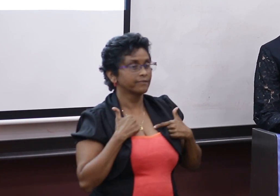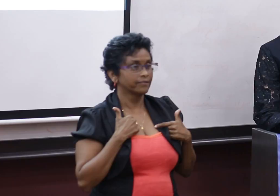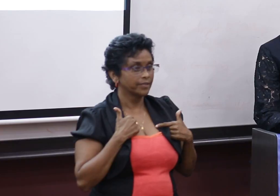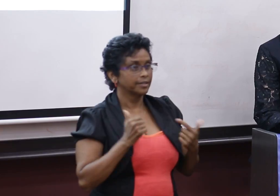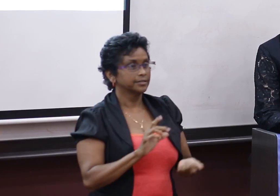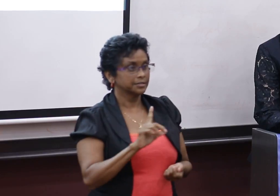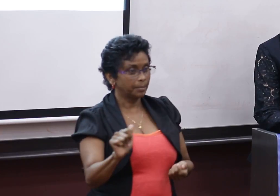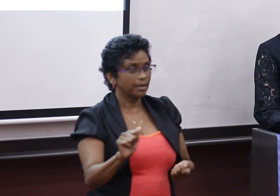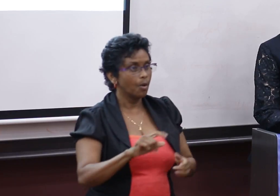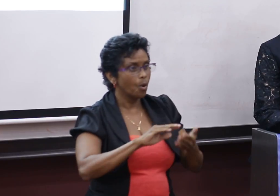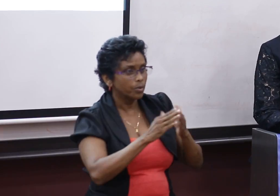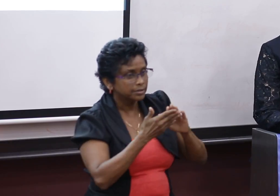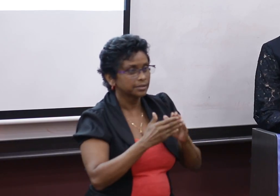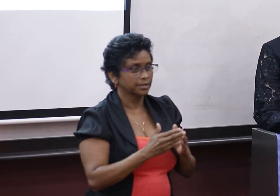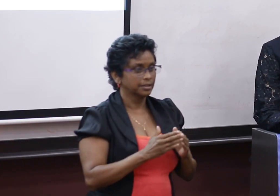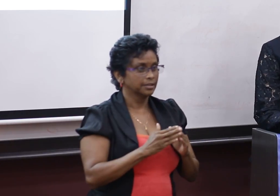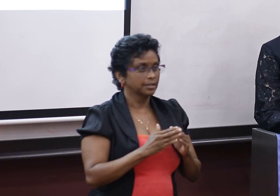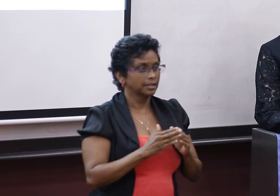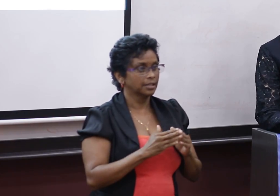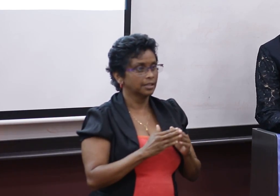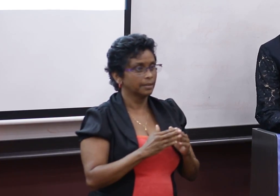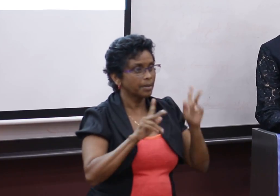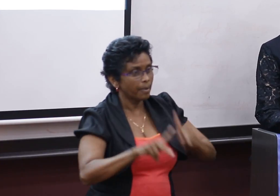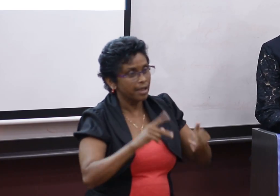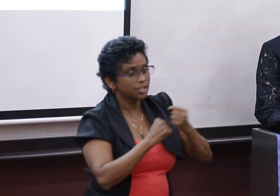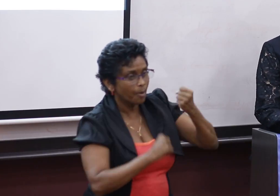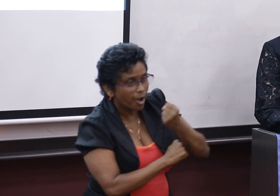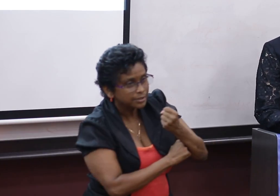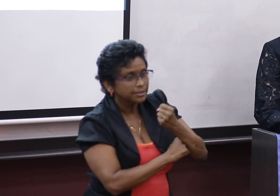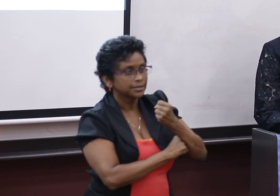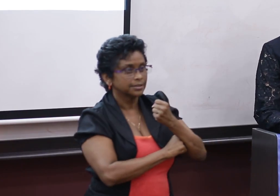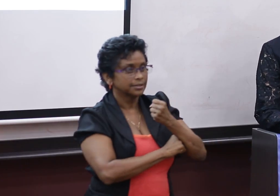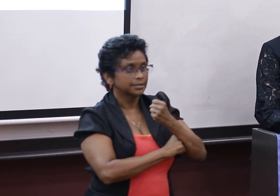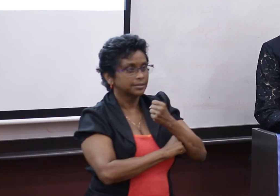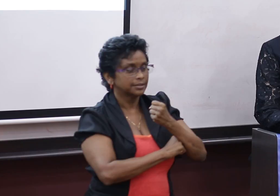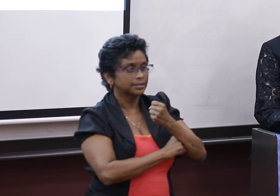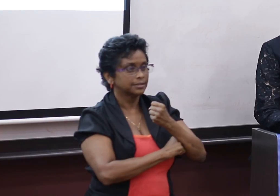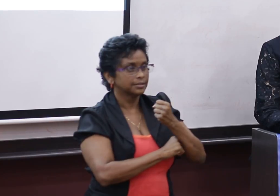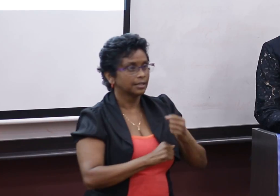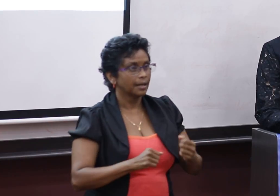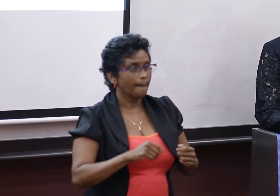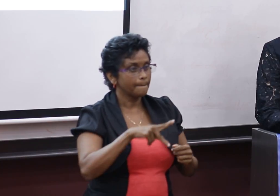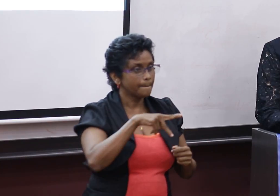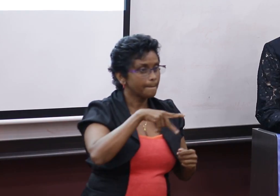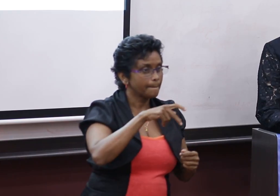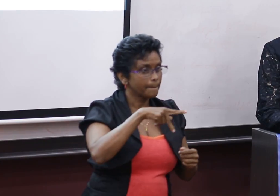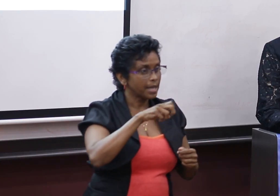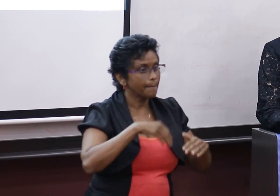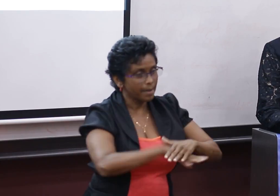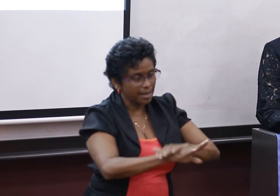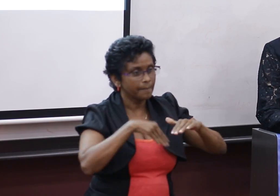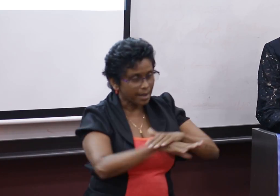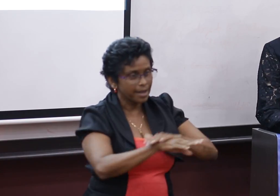housing, technical aids and equipment, transport and the environment, also peer support, the right to